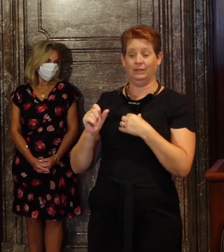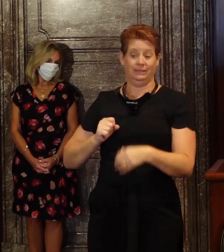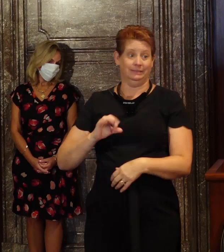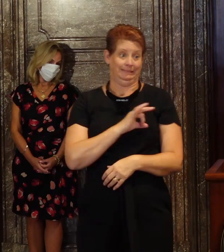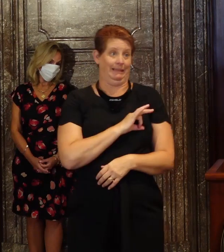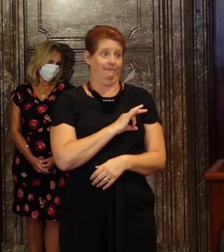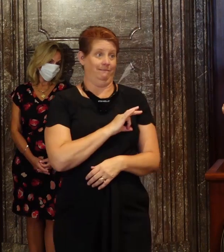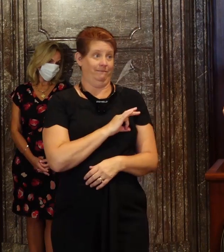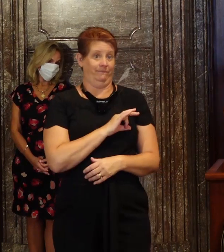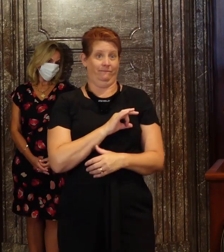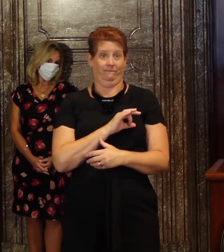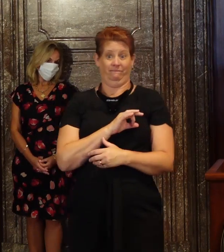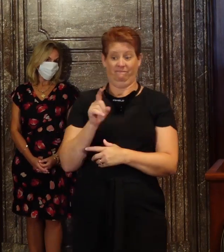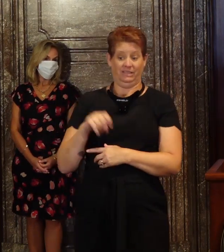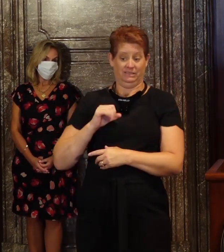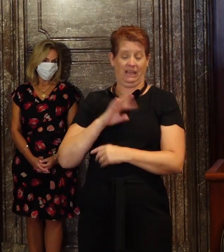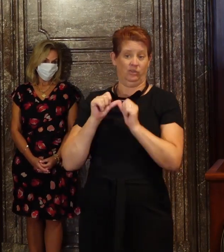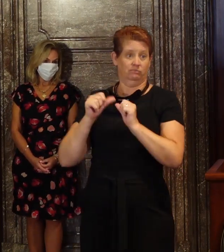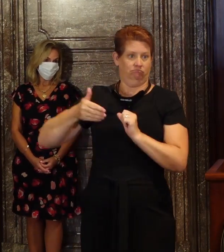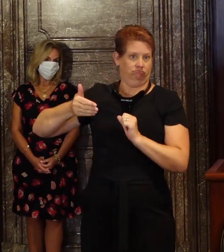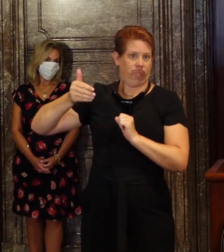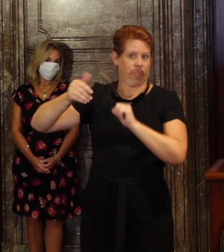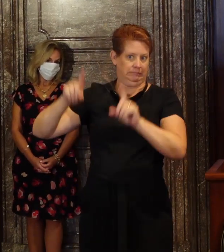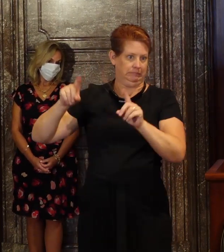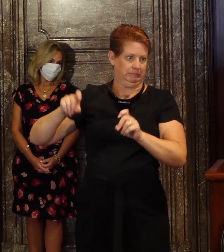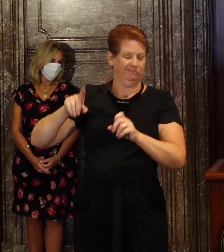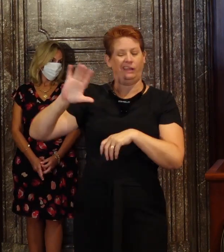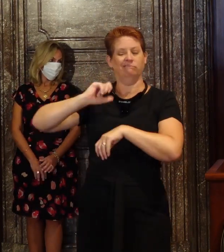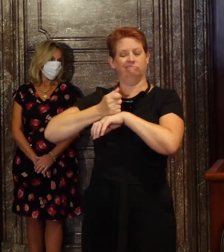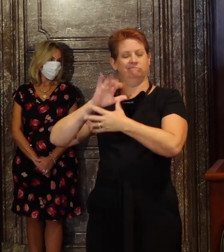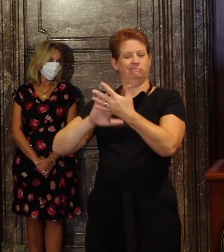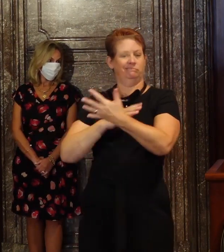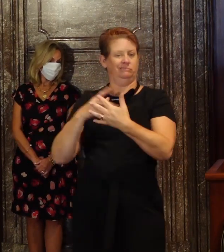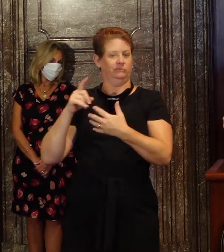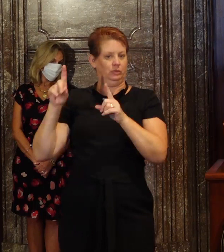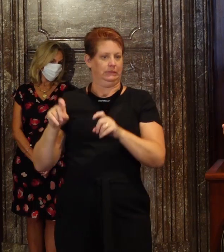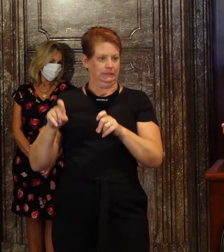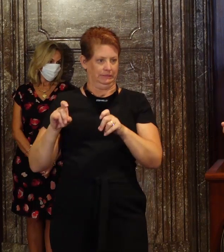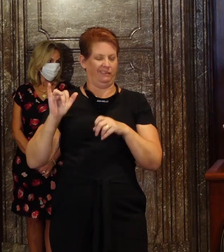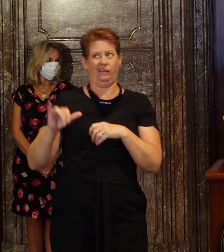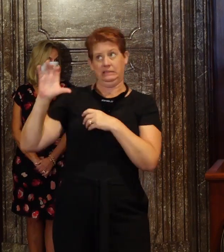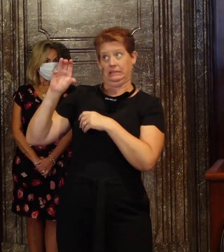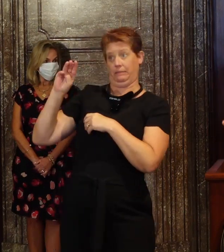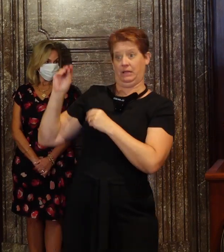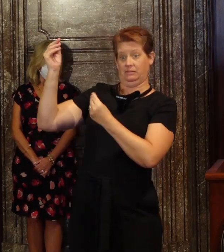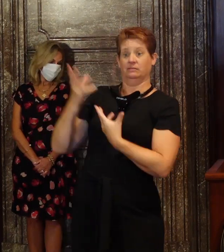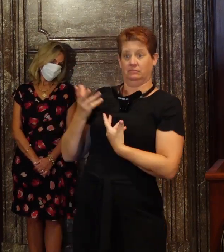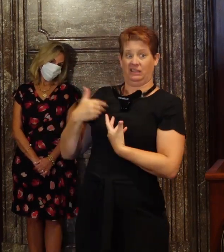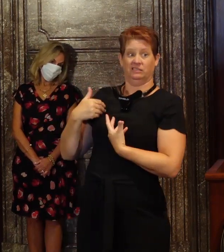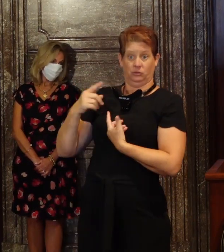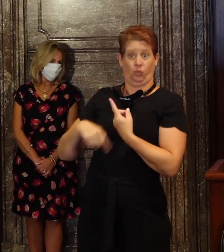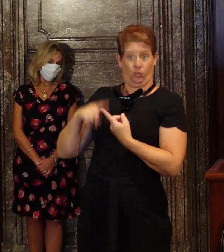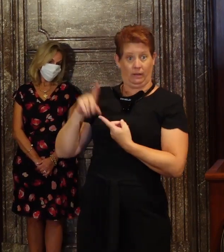will continue to be tested on a schedule that is directed by the CMS